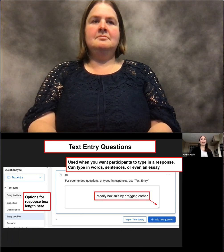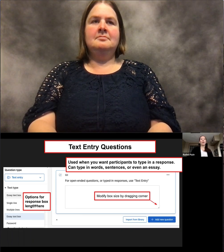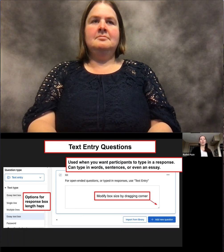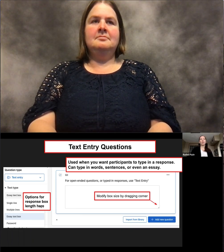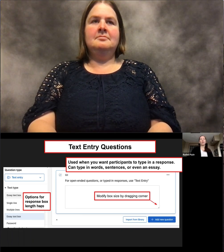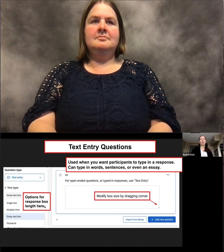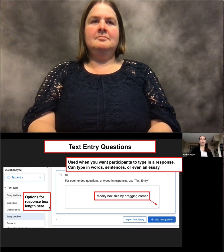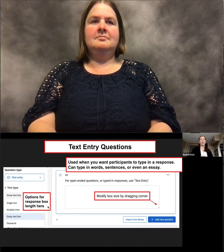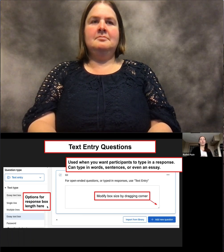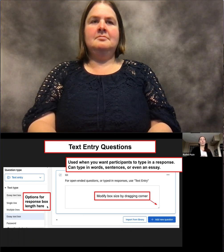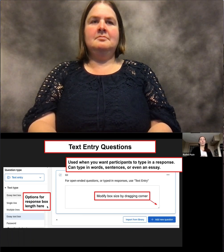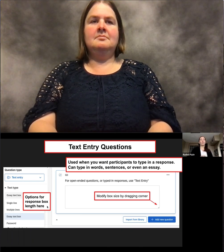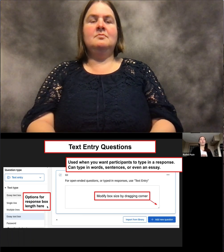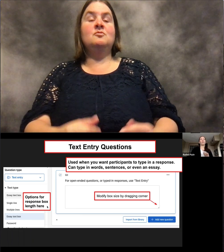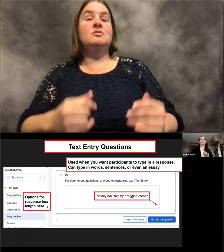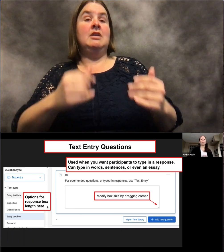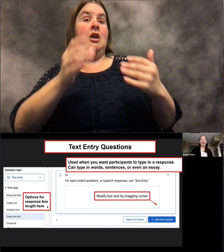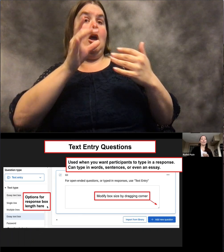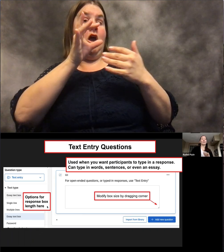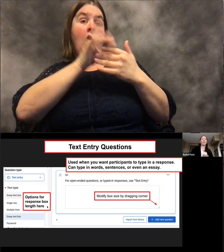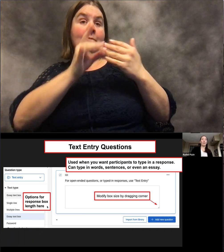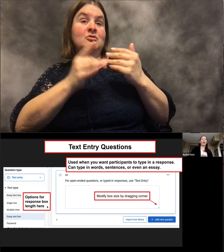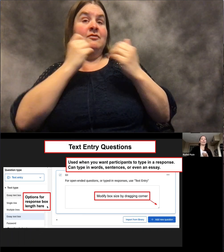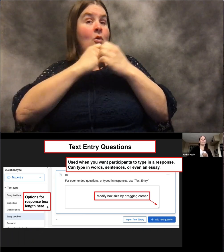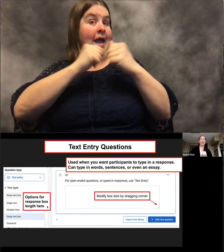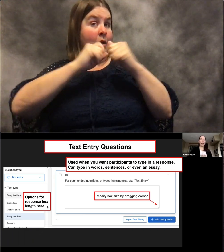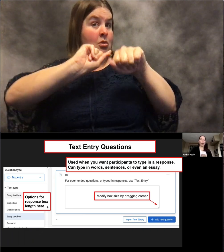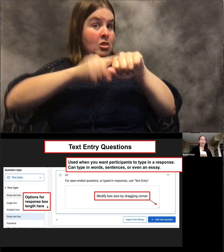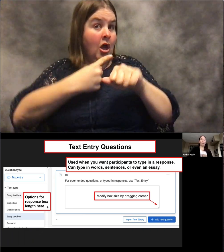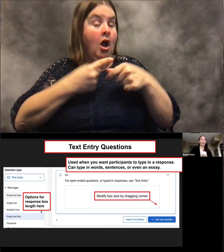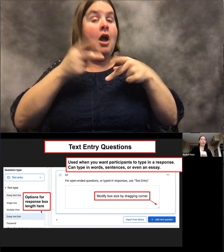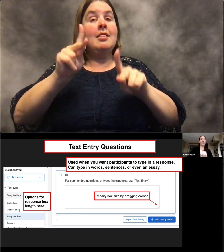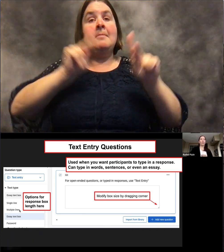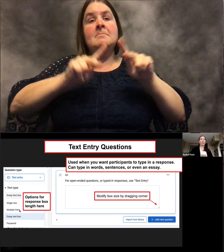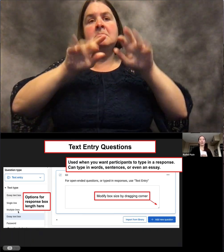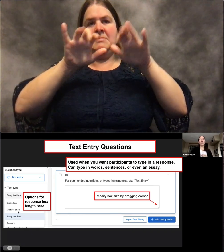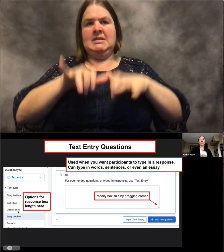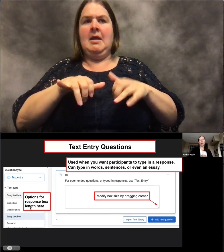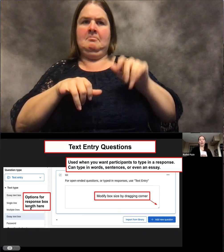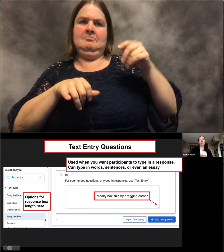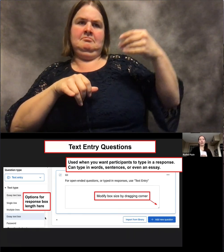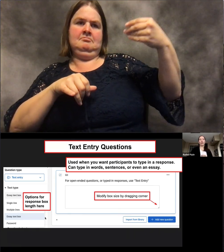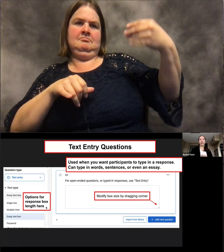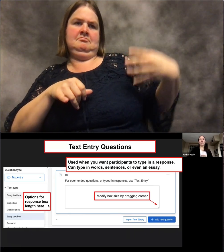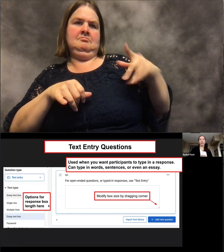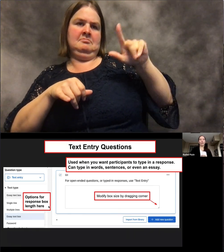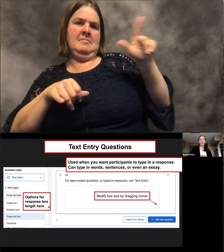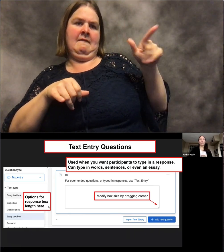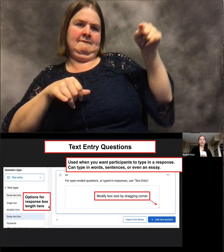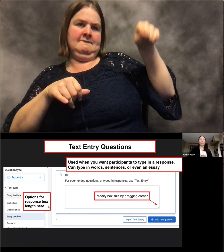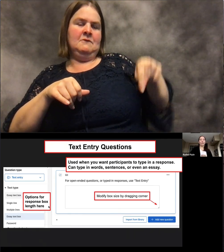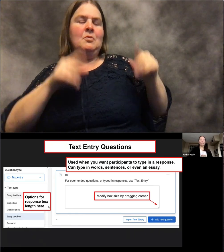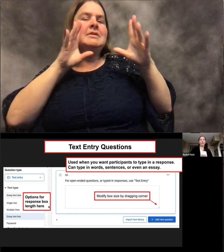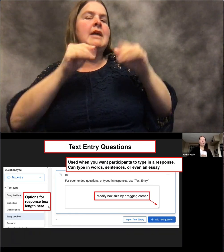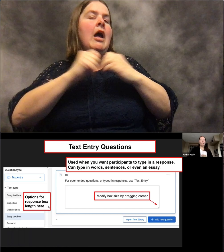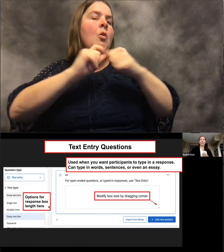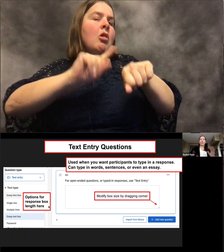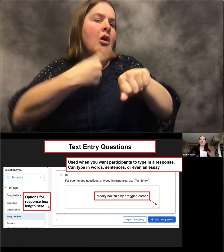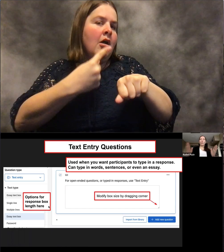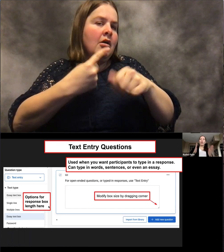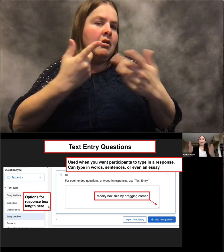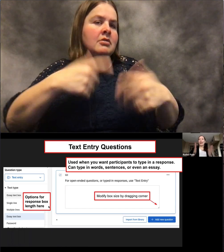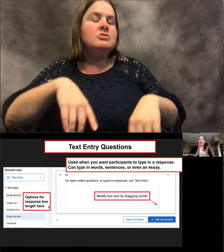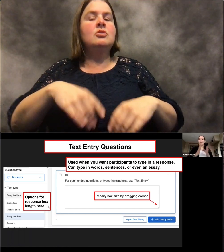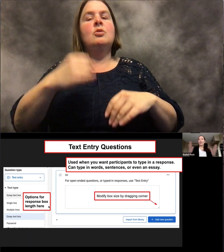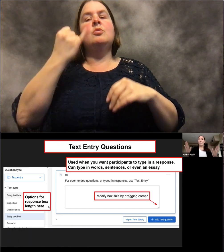And the options for response box length are over here on the left. So